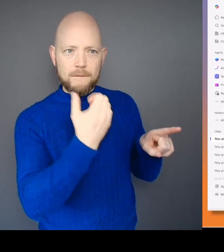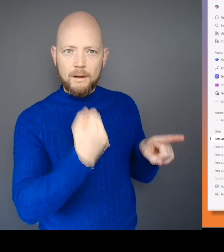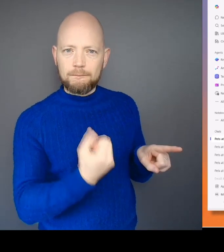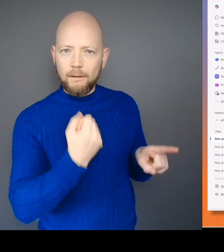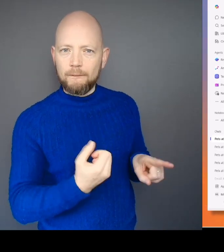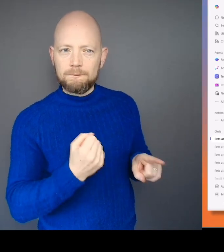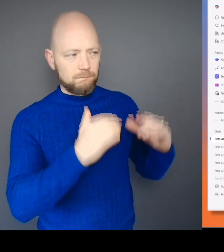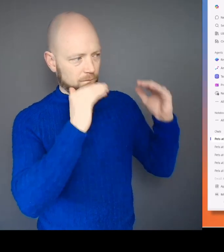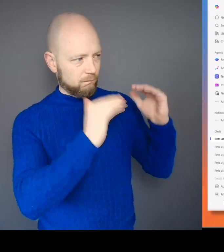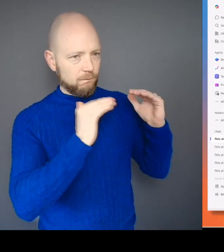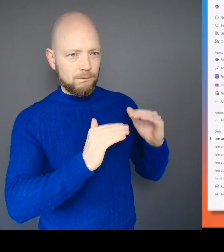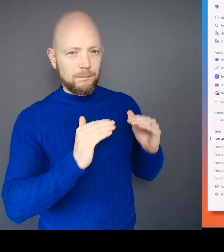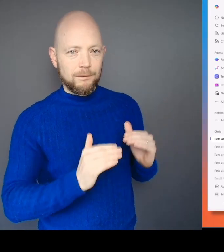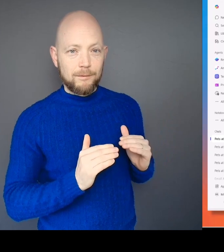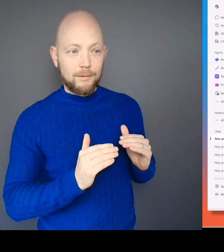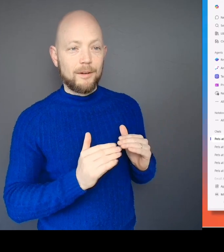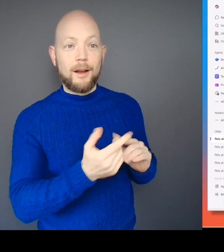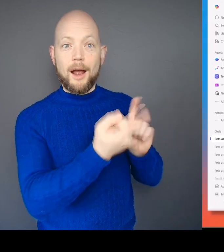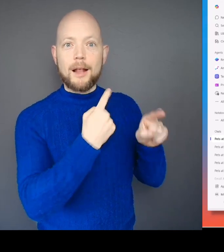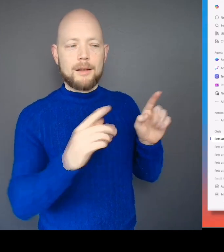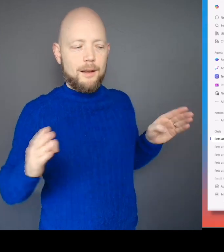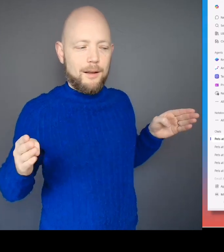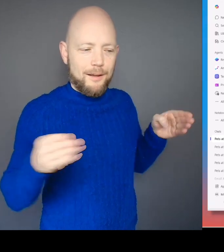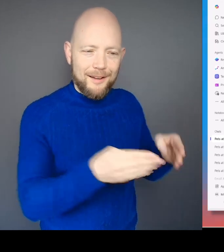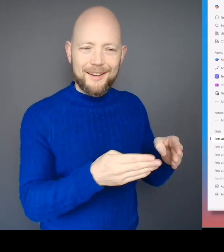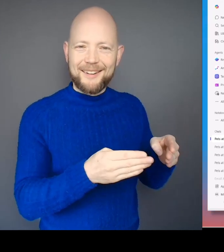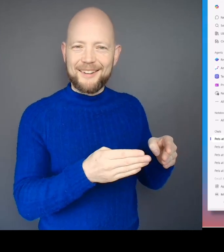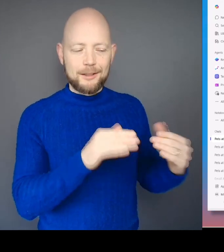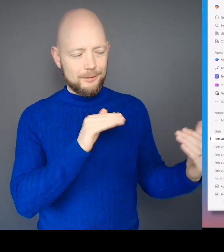we've got all of those things in there.